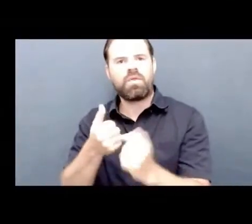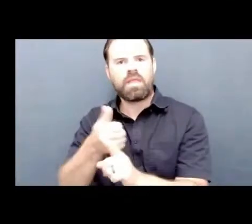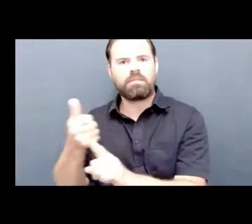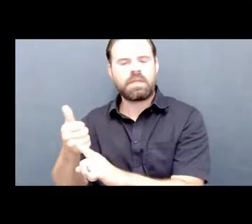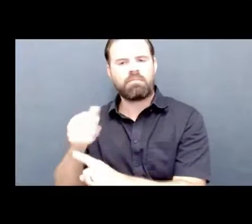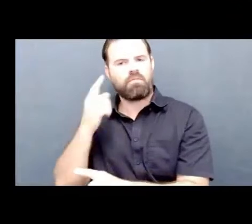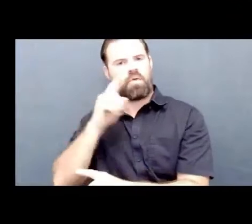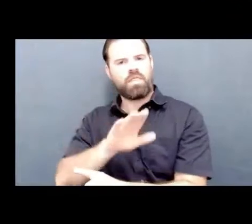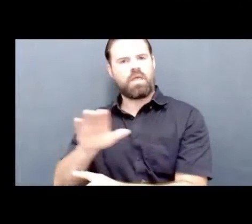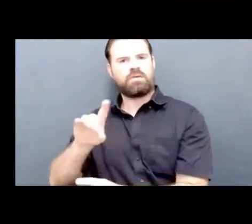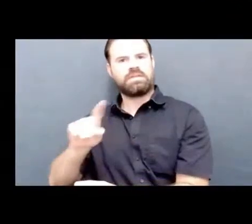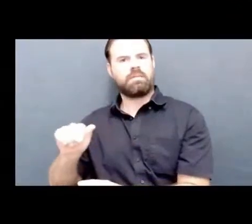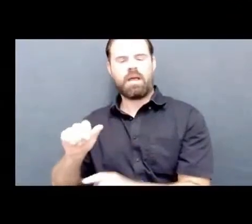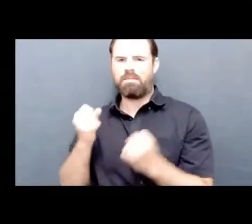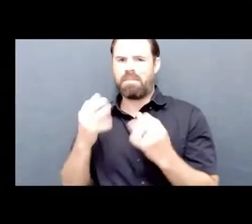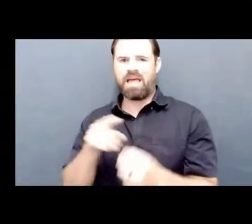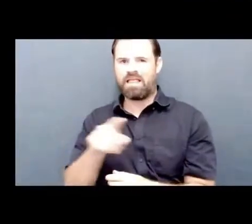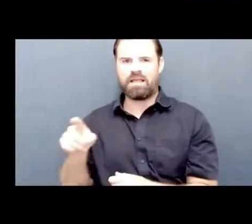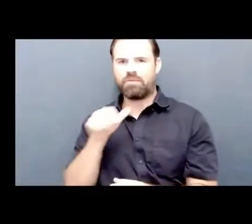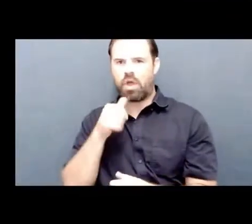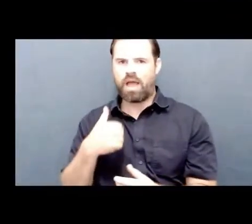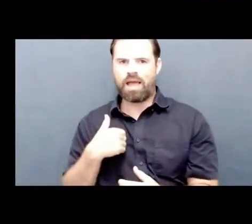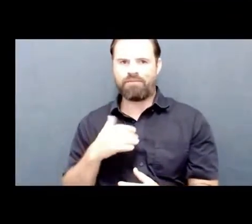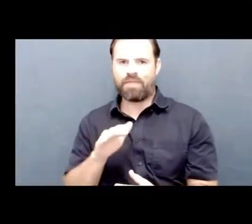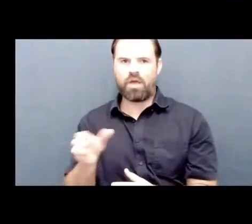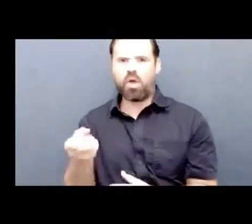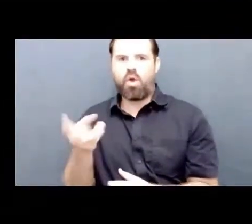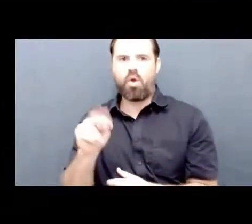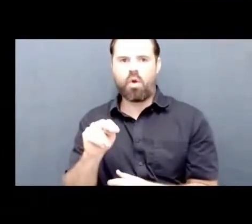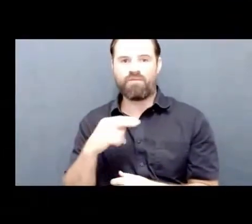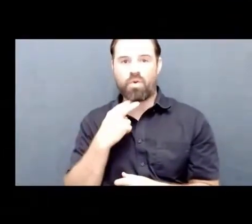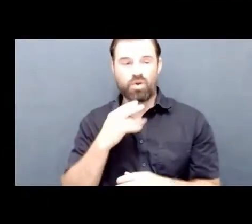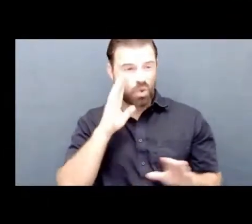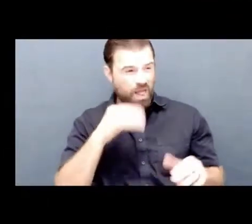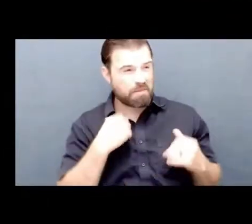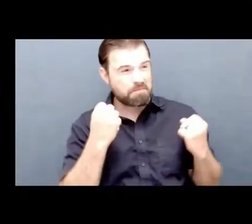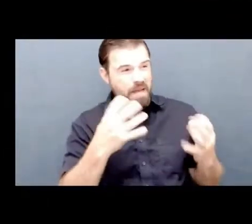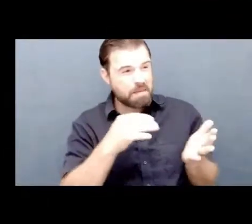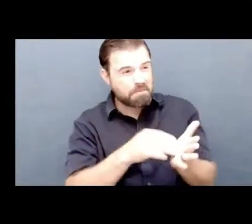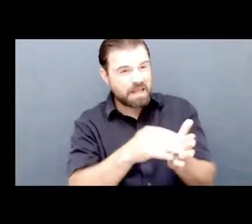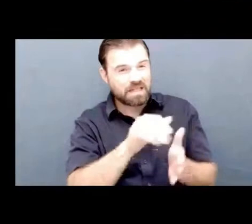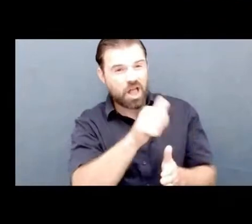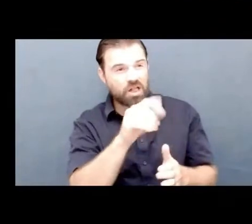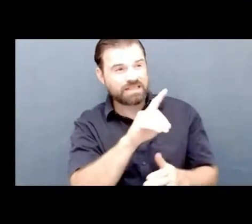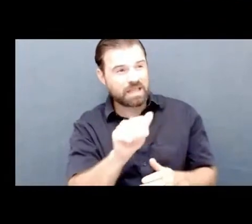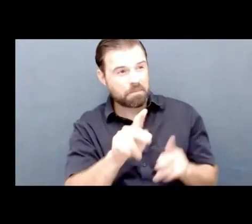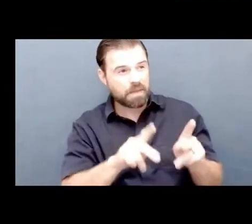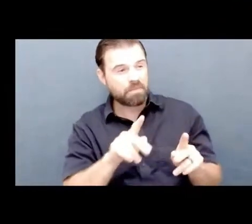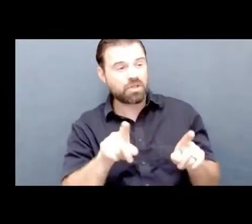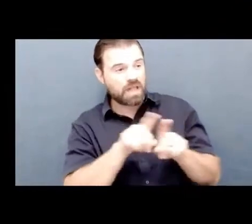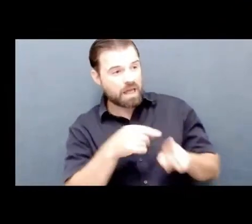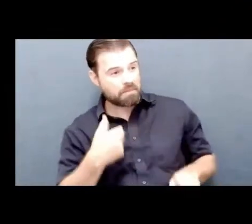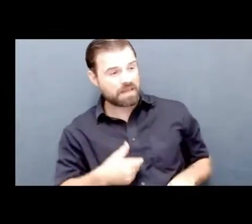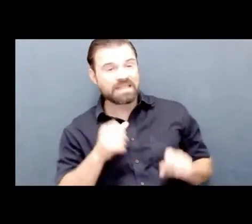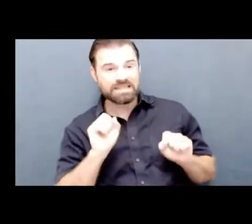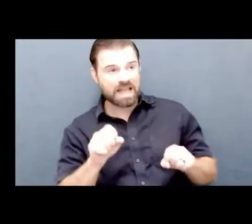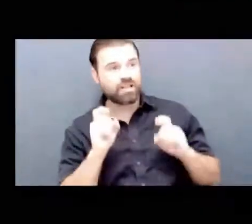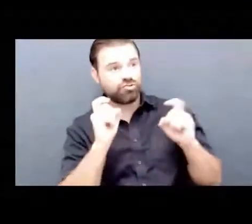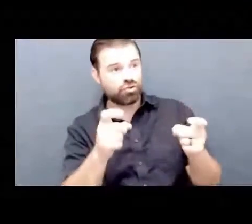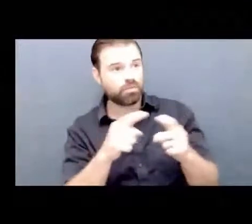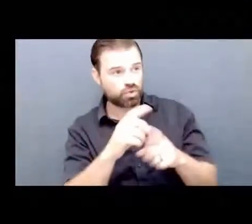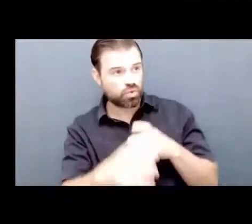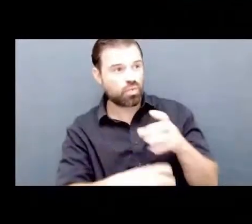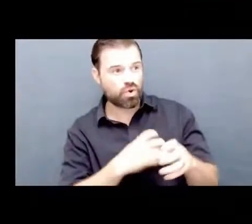did not have their own. And there are millions of other disabled people just like me who could also contribute to this